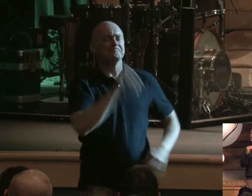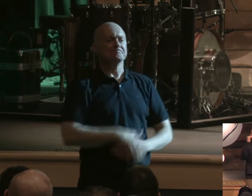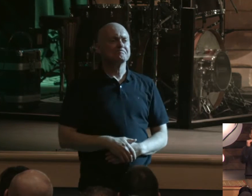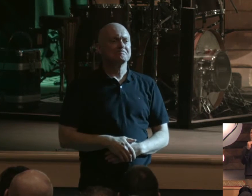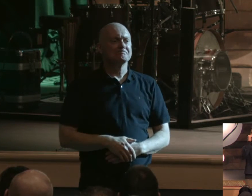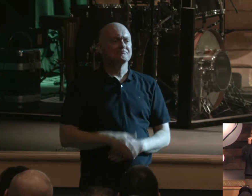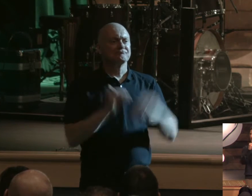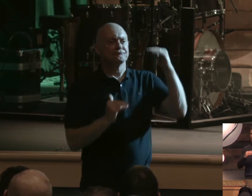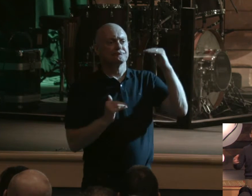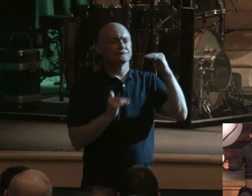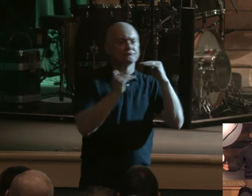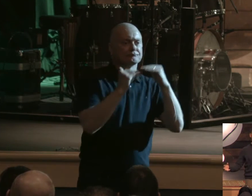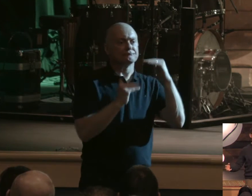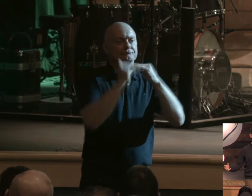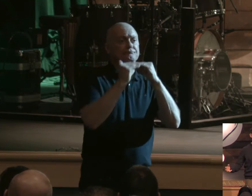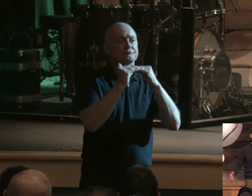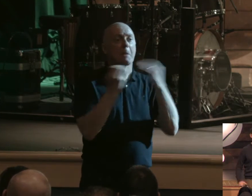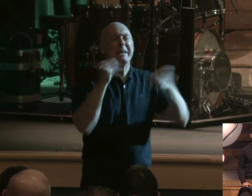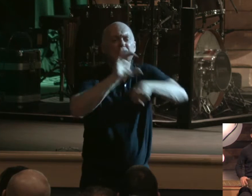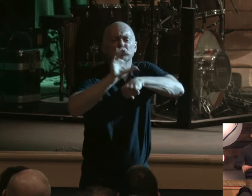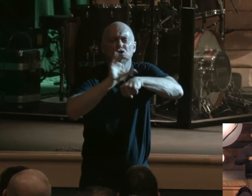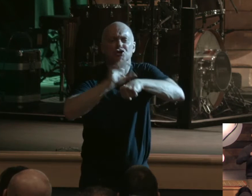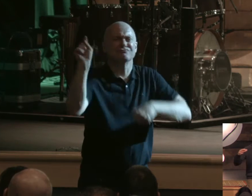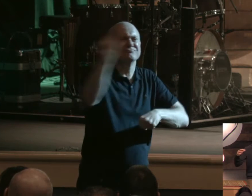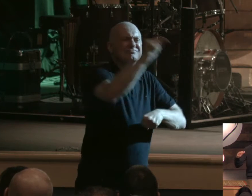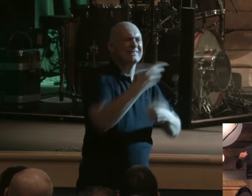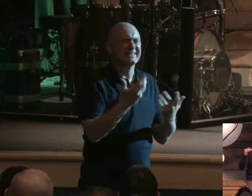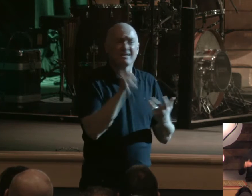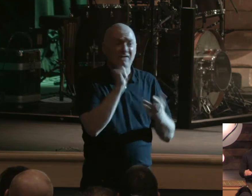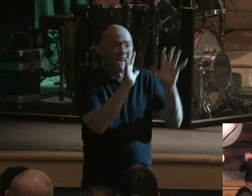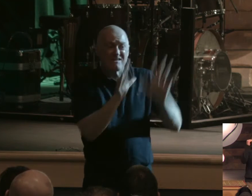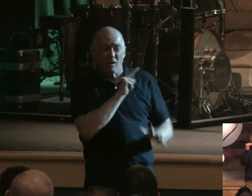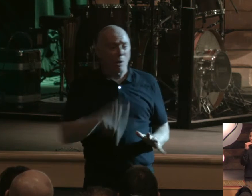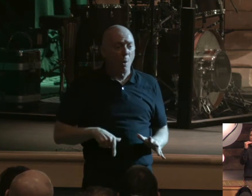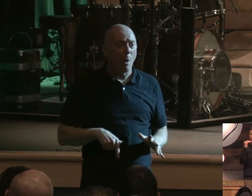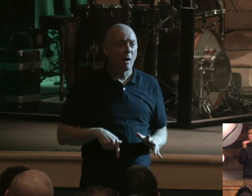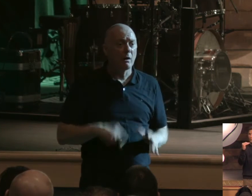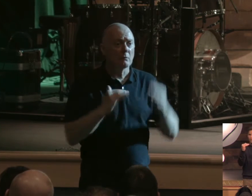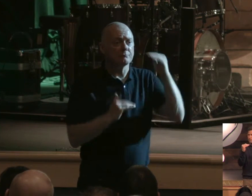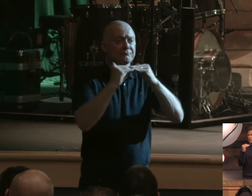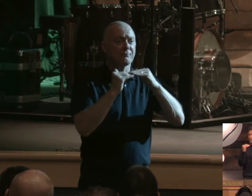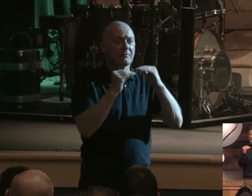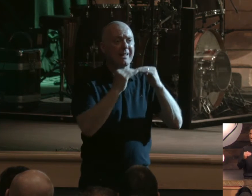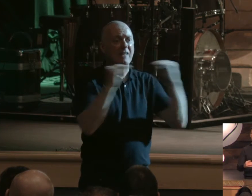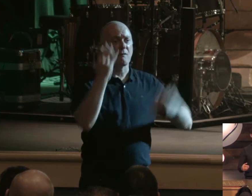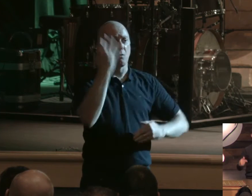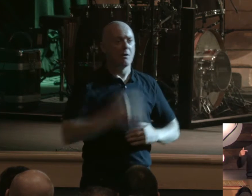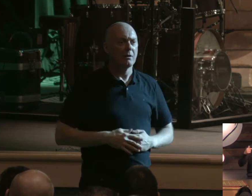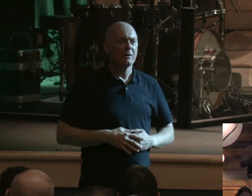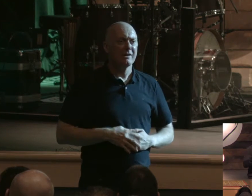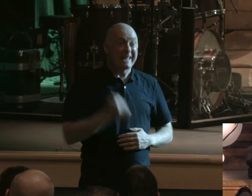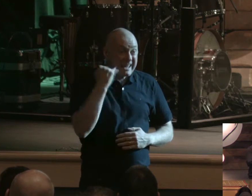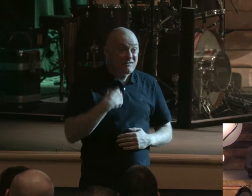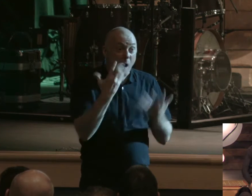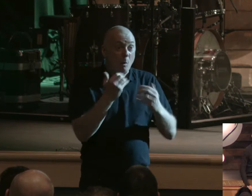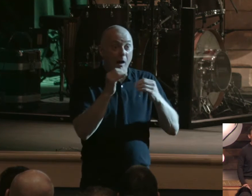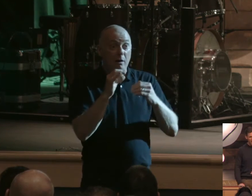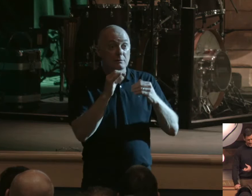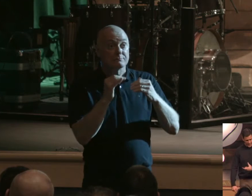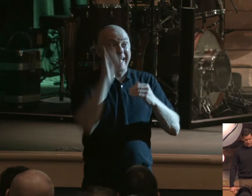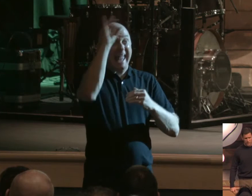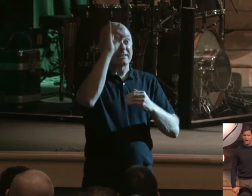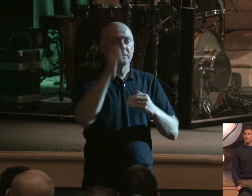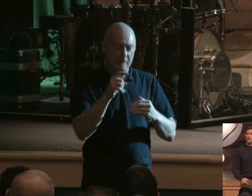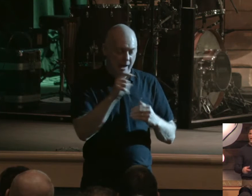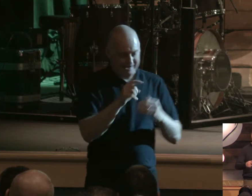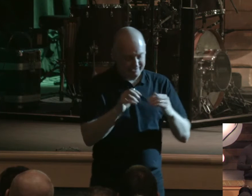They only go so far. So many churches, organizations, they don't have a fear of the Lord. They can only go to floor 4. If I'm going to get to where I'm supposed to be, I